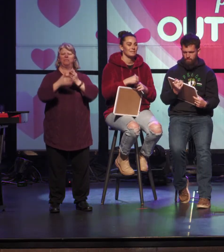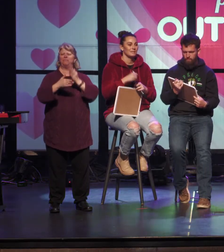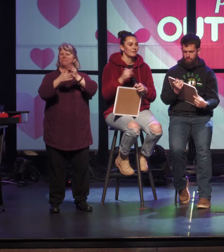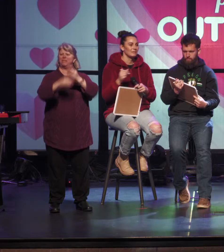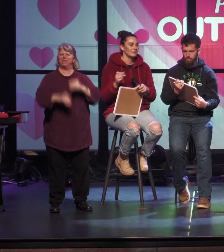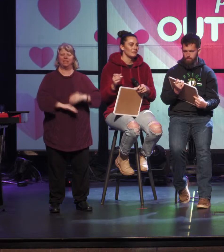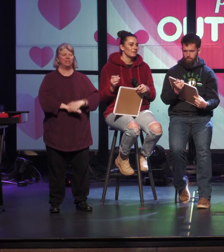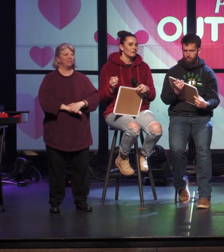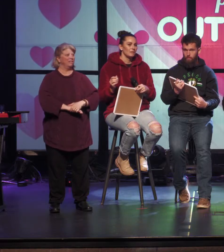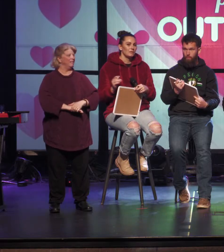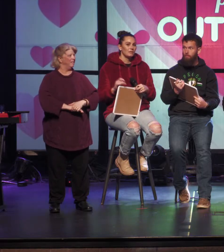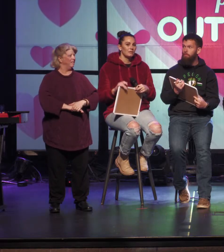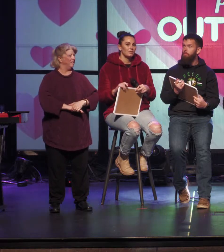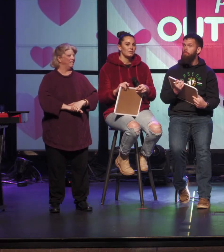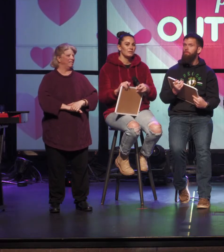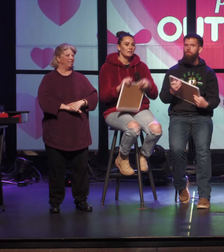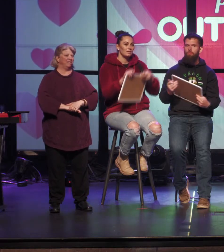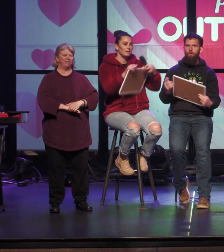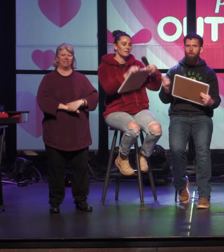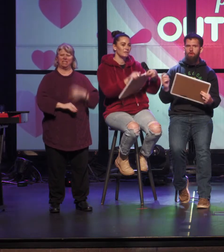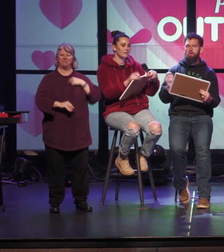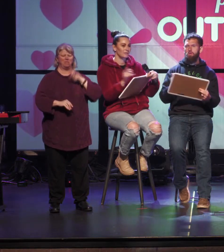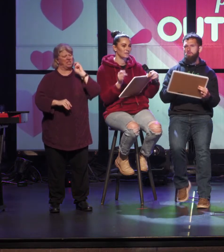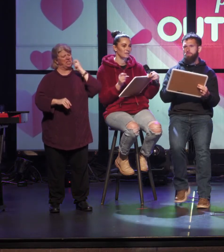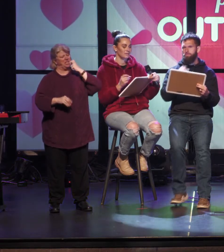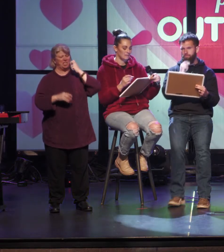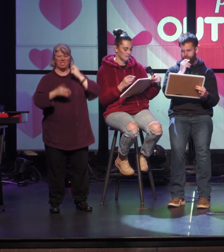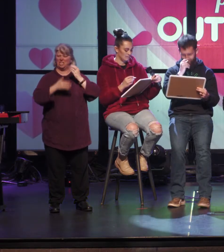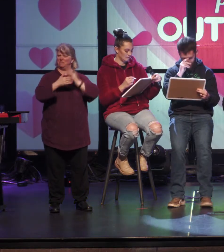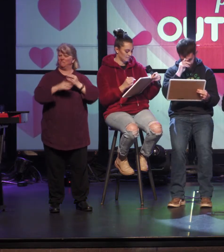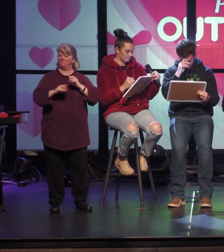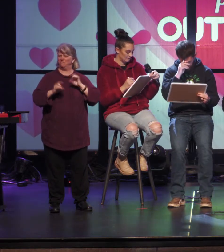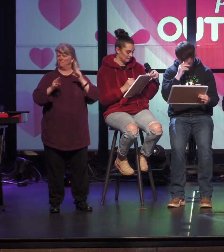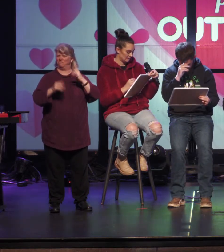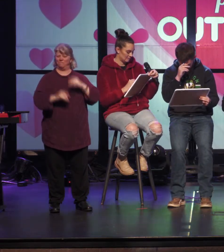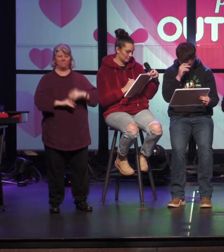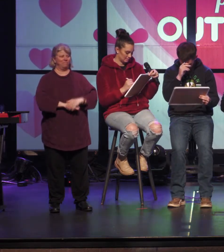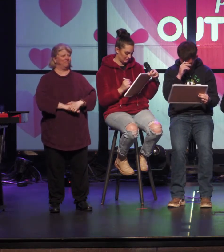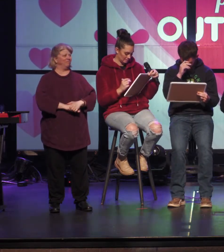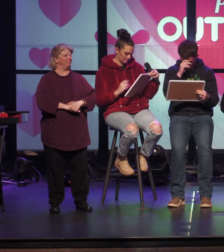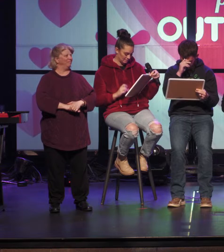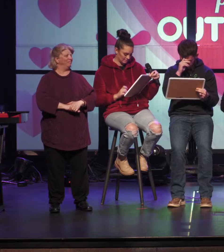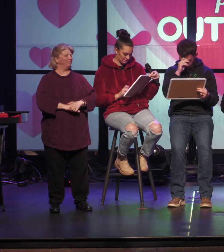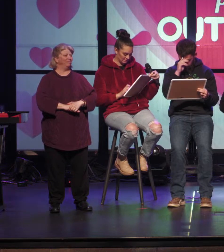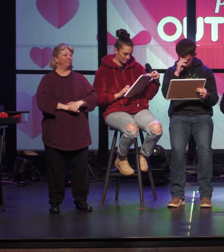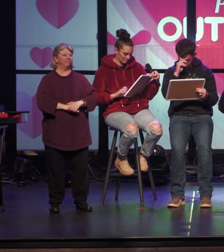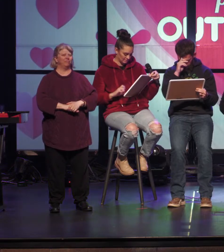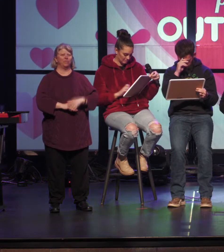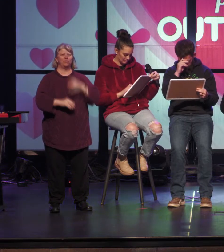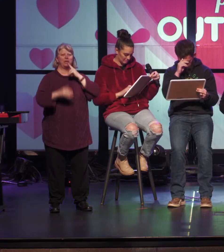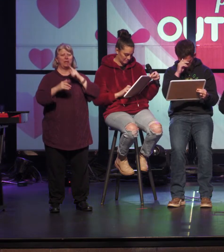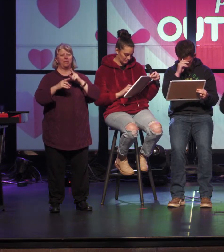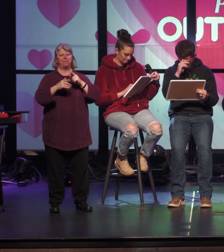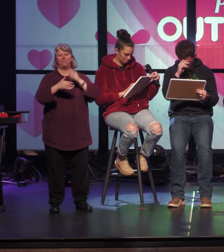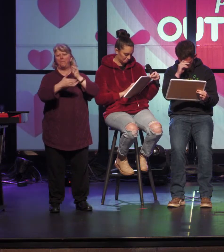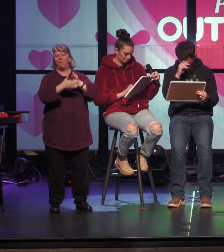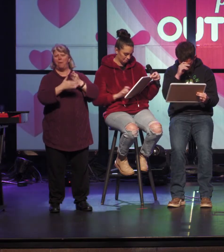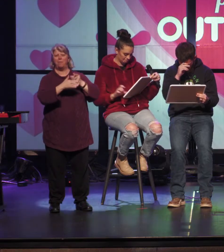pet peeve? What is your partner's biggest pet peeve? Biggest pet peeve.